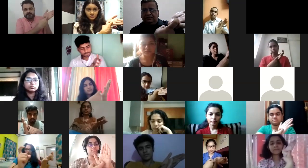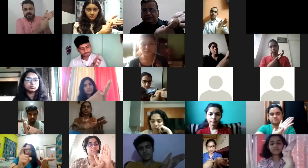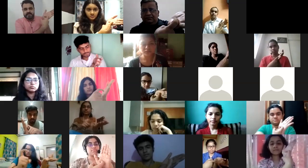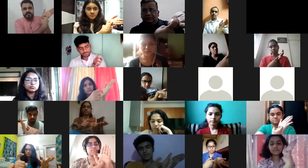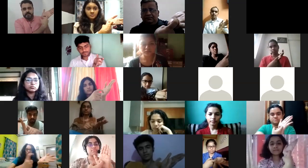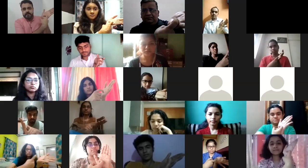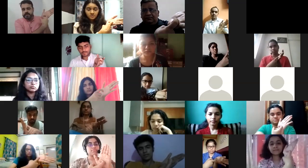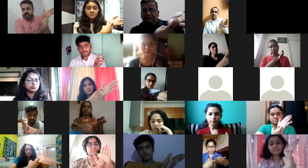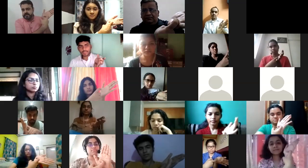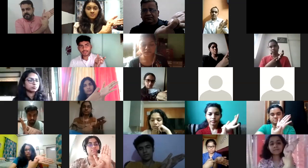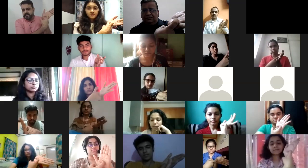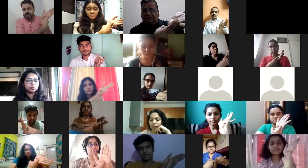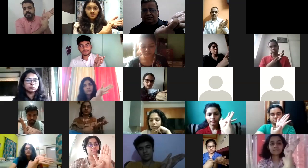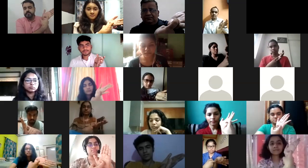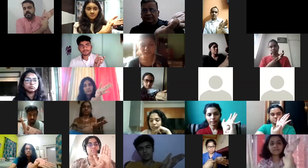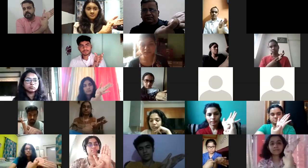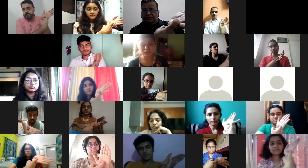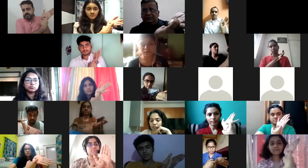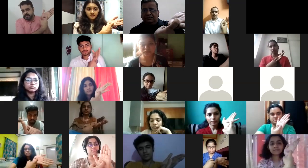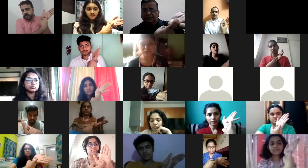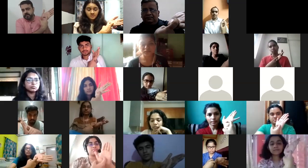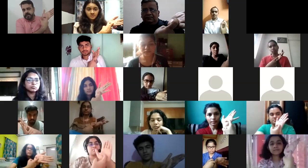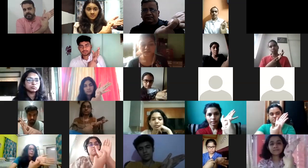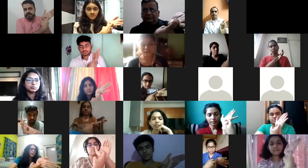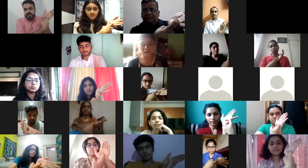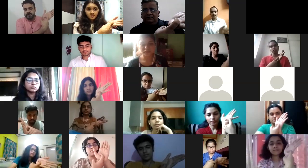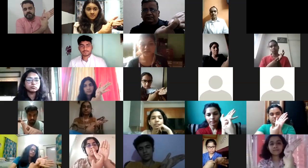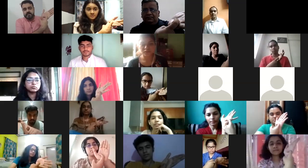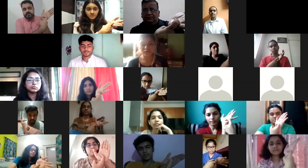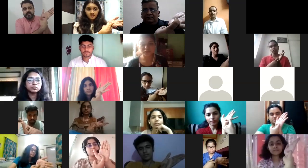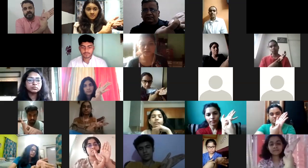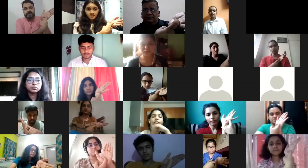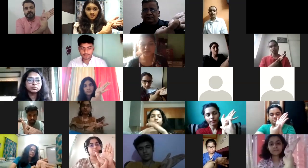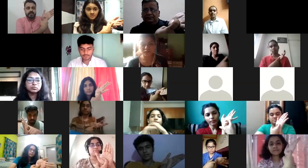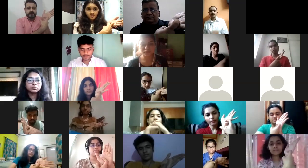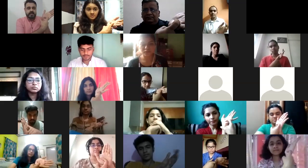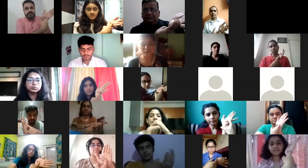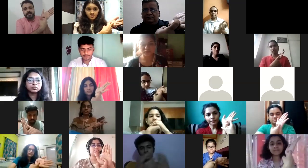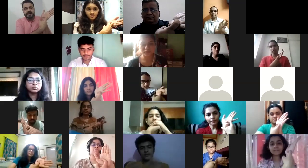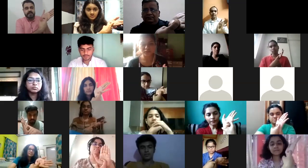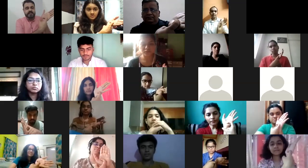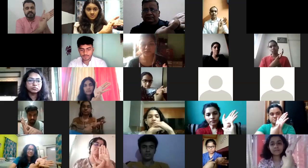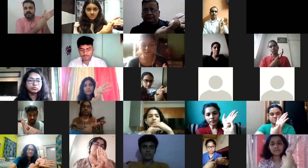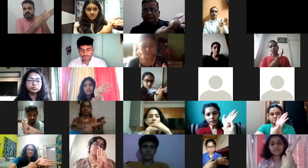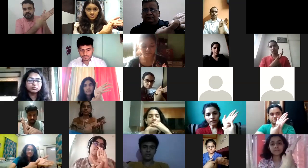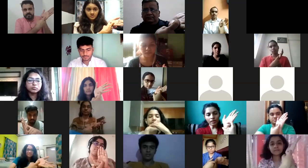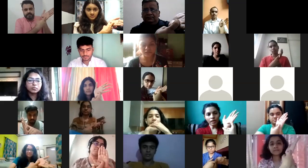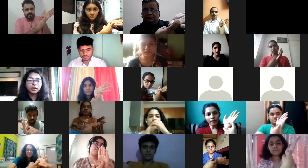something similar to that. Then many of you will have question: what if I'm a left-hander and I'm a right-hander? It doesn't make